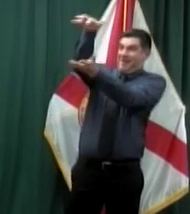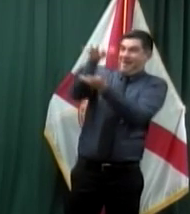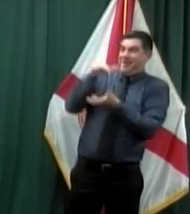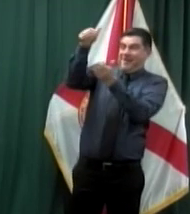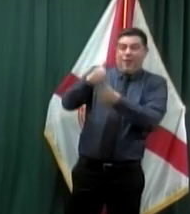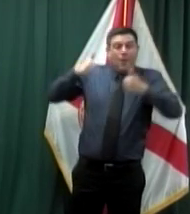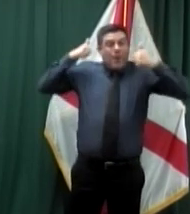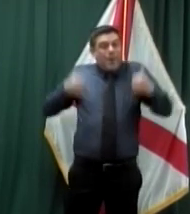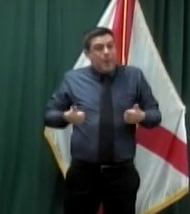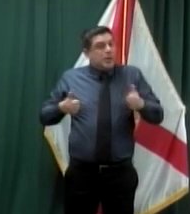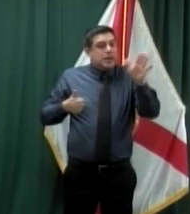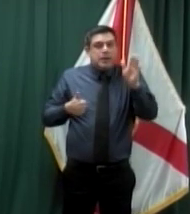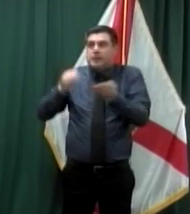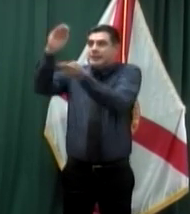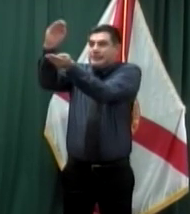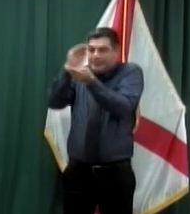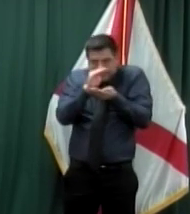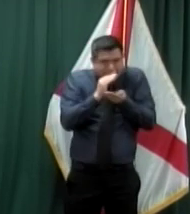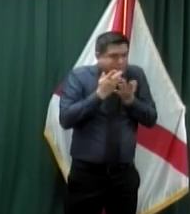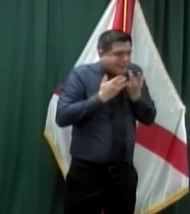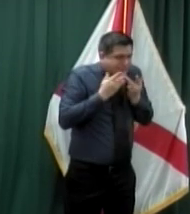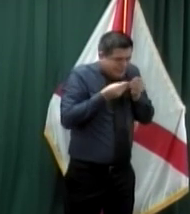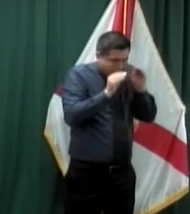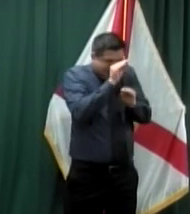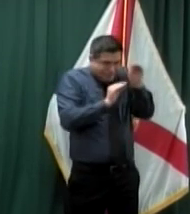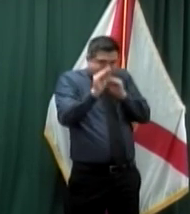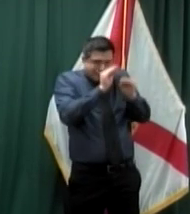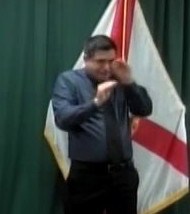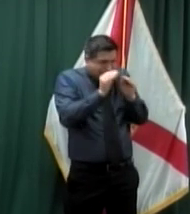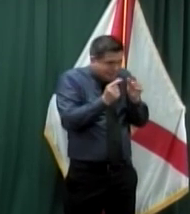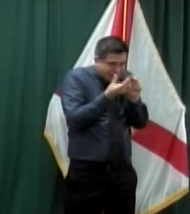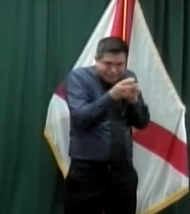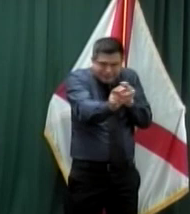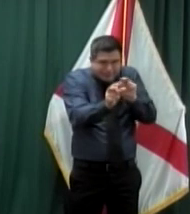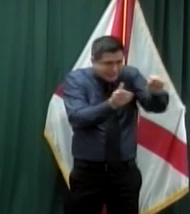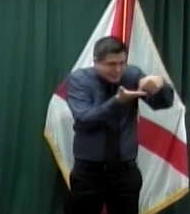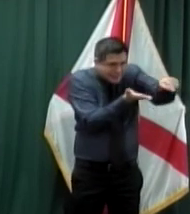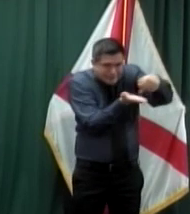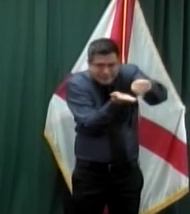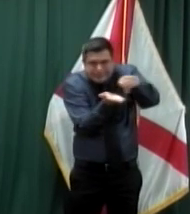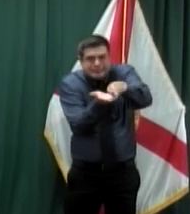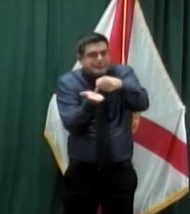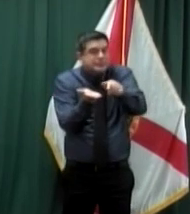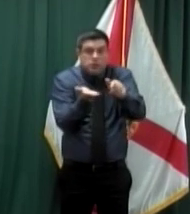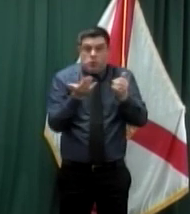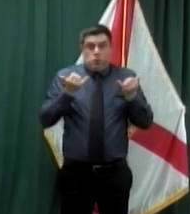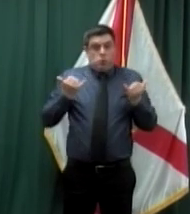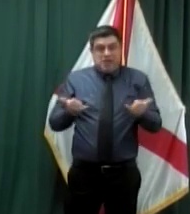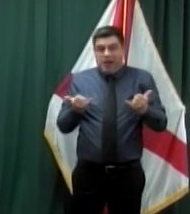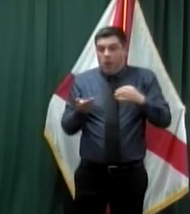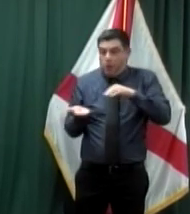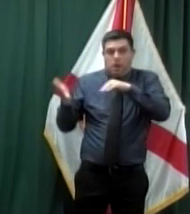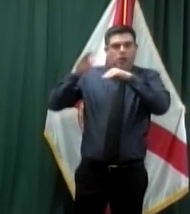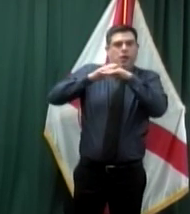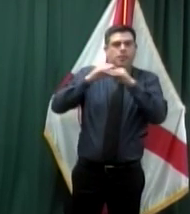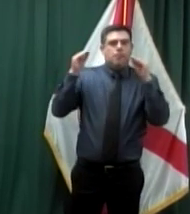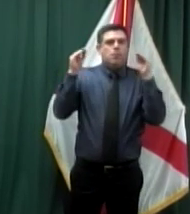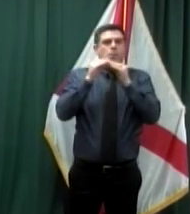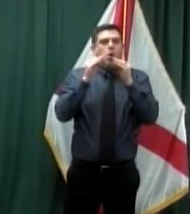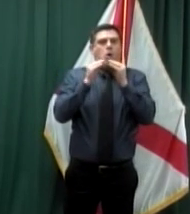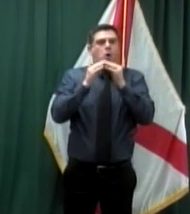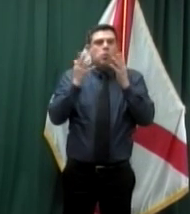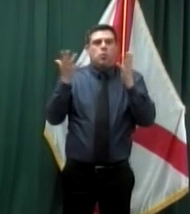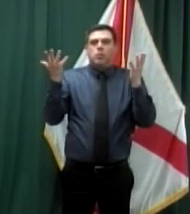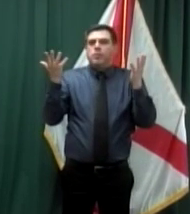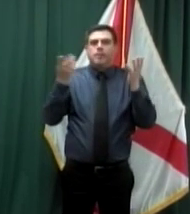those millions of numbers at small margins. So anything that they are forced to do as far as additional overhead, whether that's